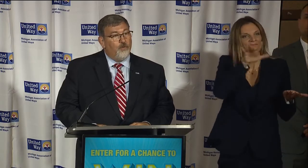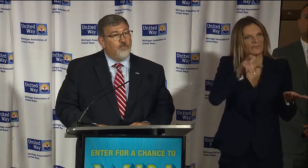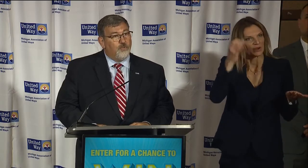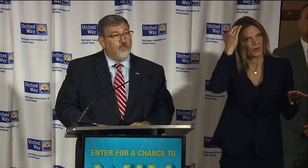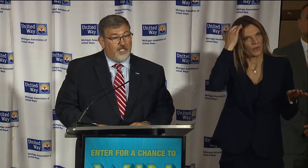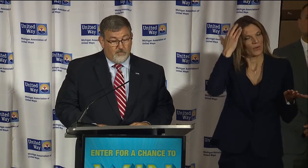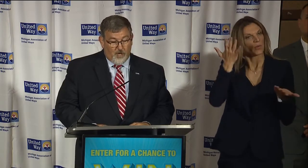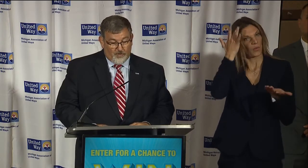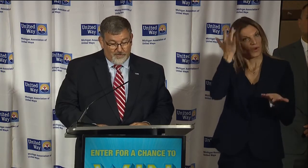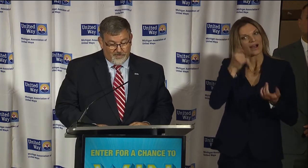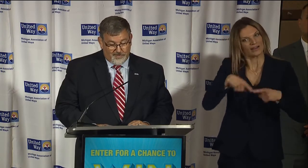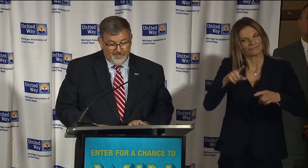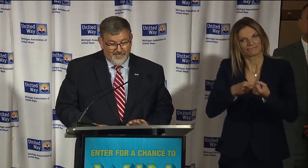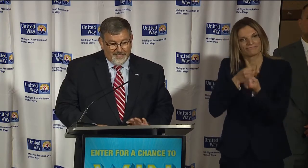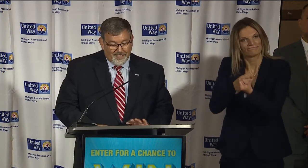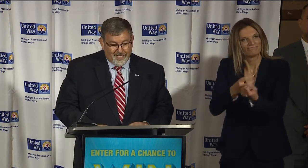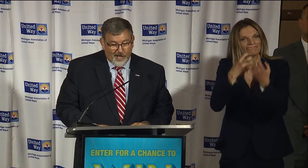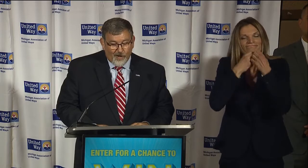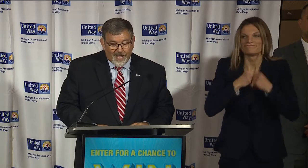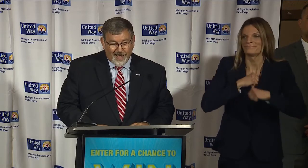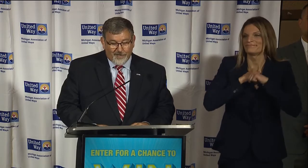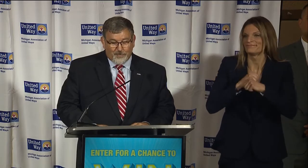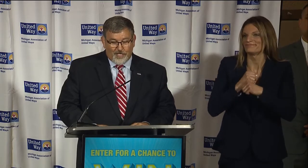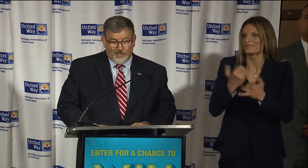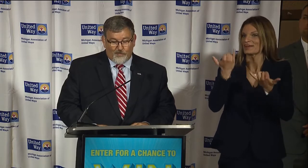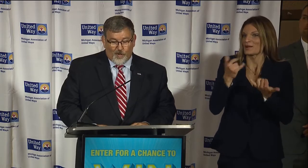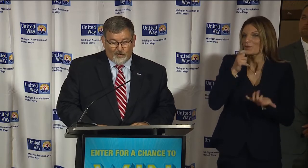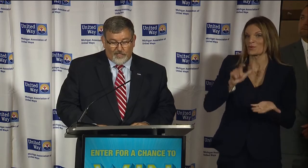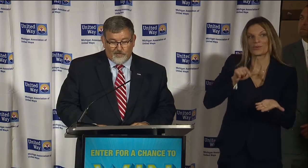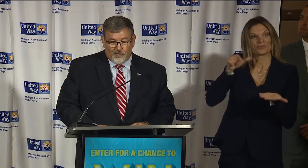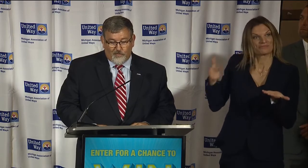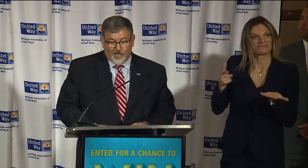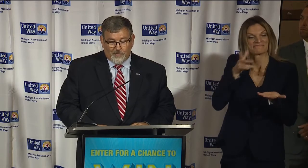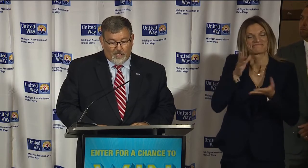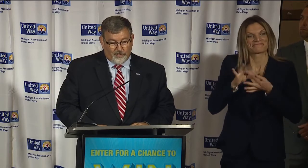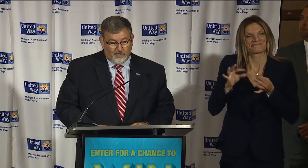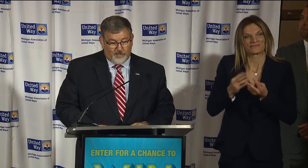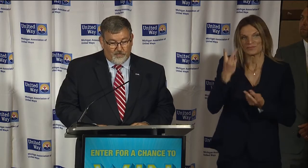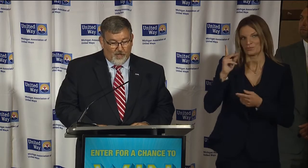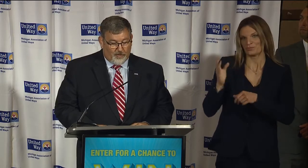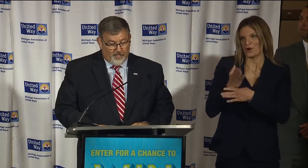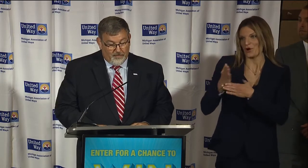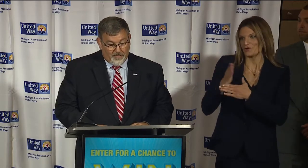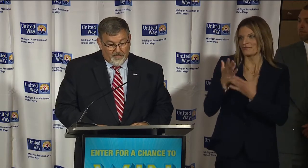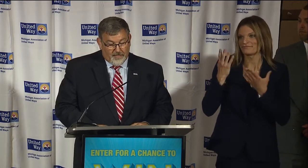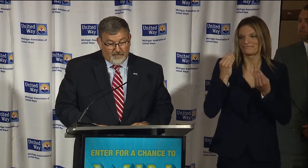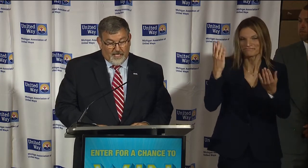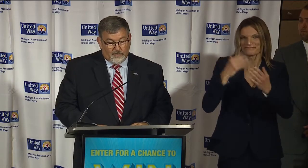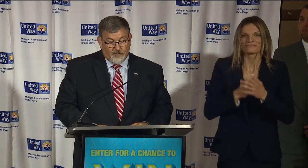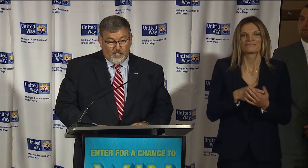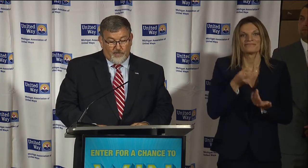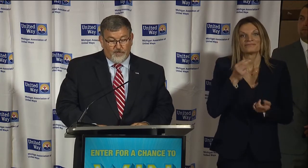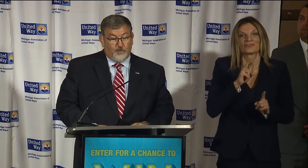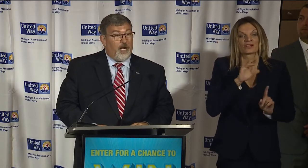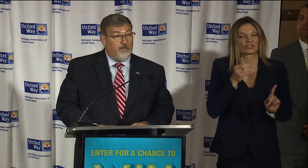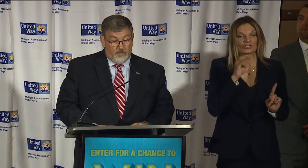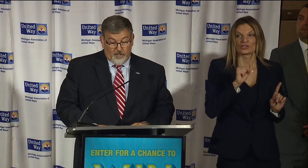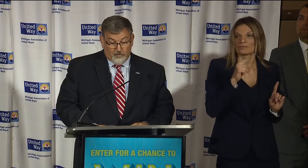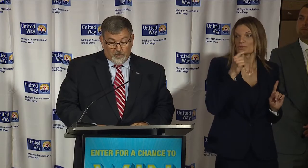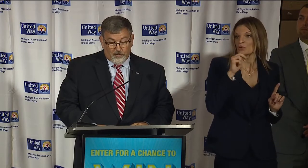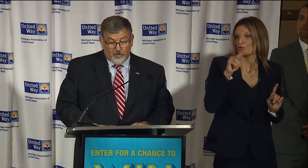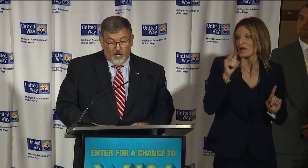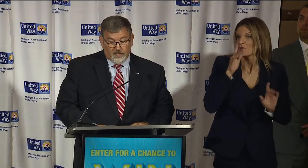and those who need it most. Now I have the pleasure of welcoming two of our partners to the podium, Dr. James